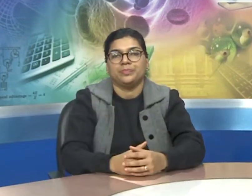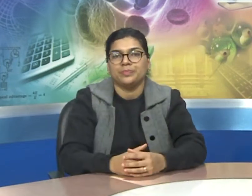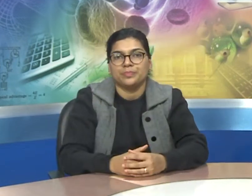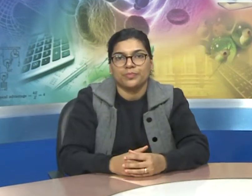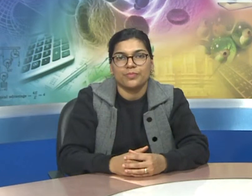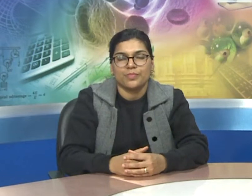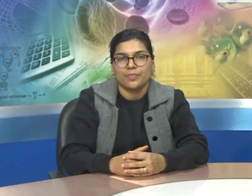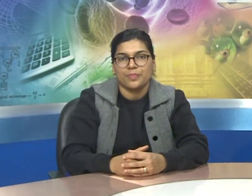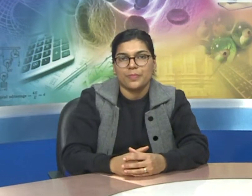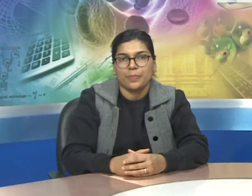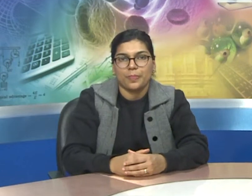Let us begin.